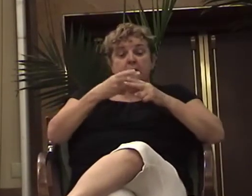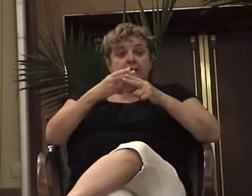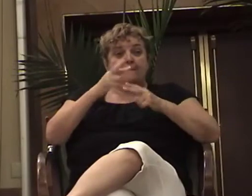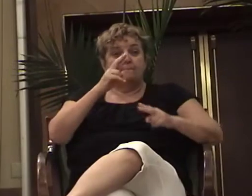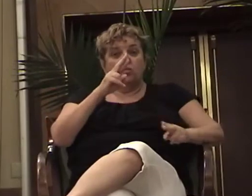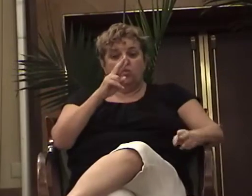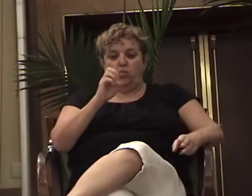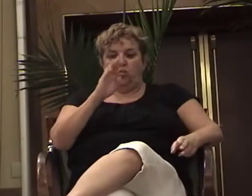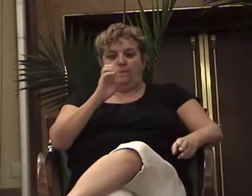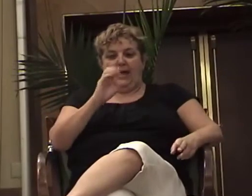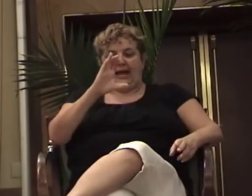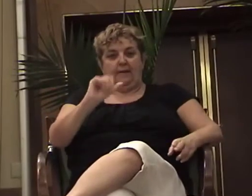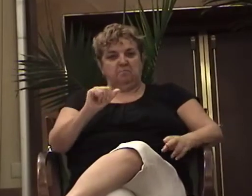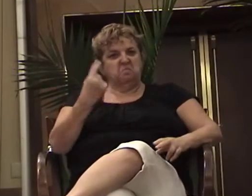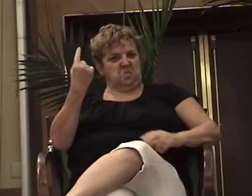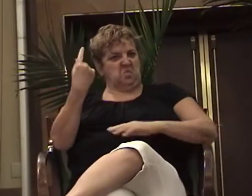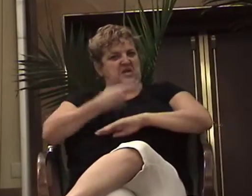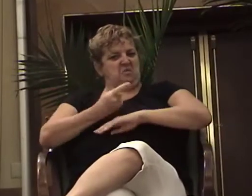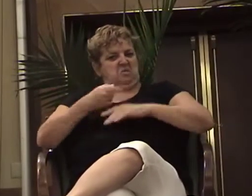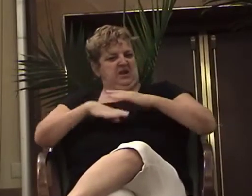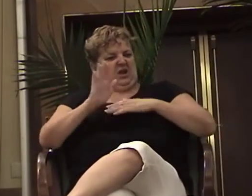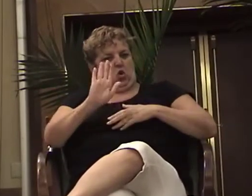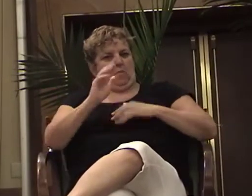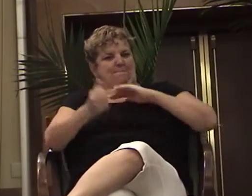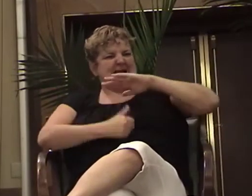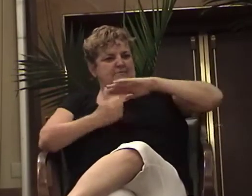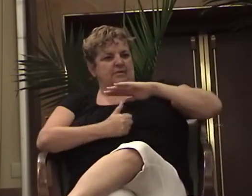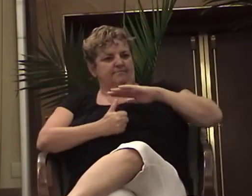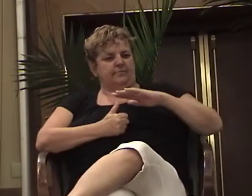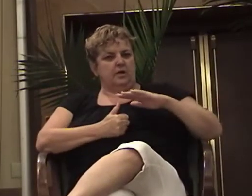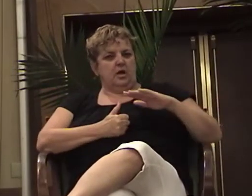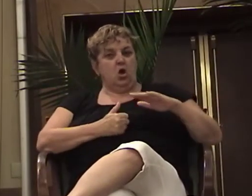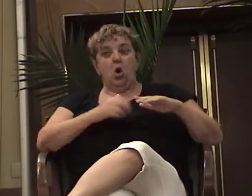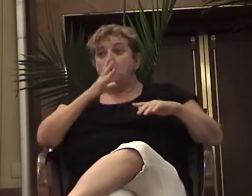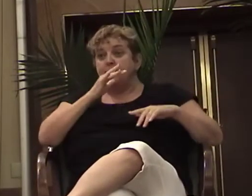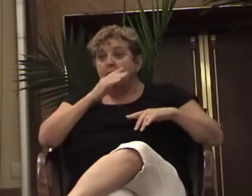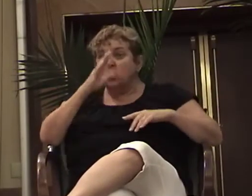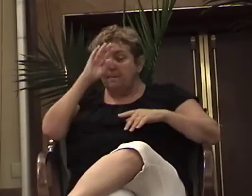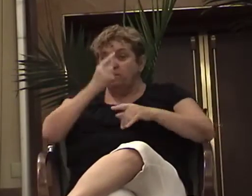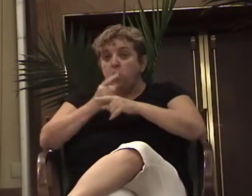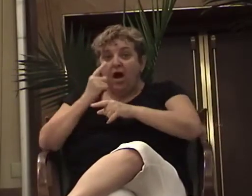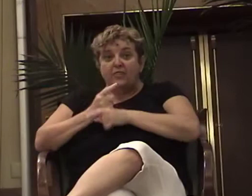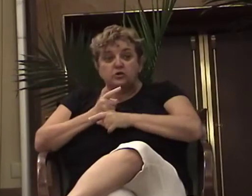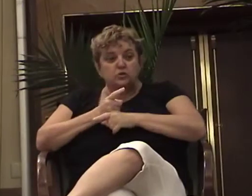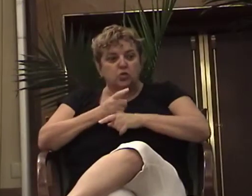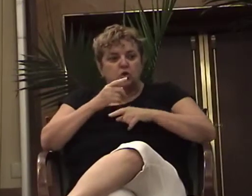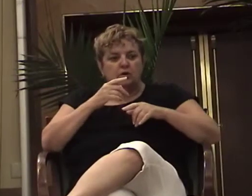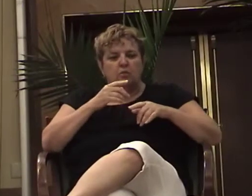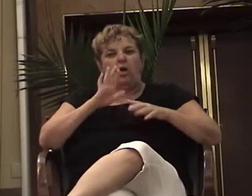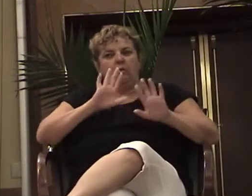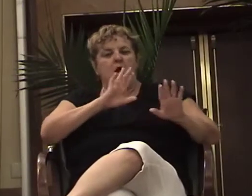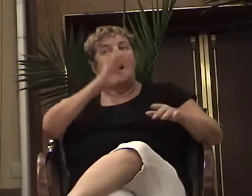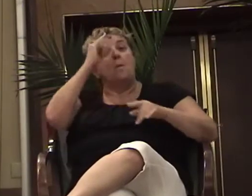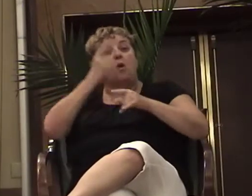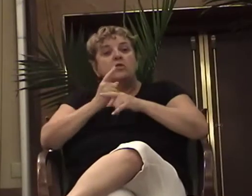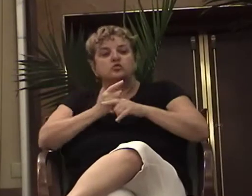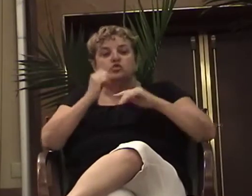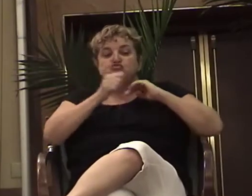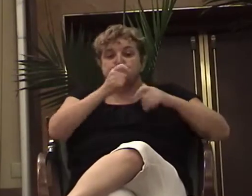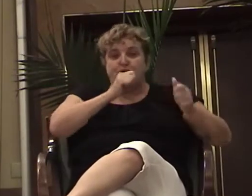in her basement, and her brothers were drinking down there. And her mother calls down for a